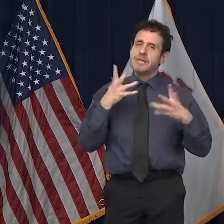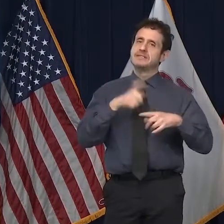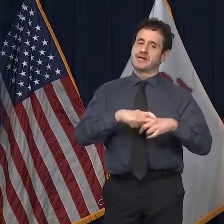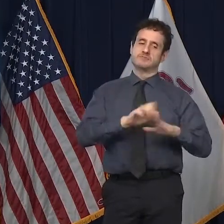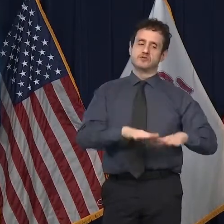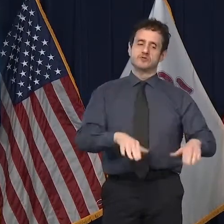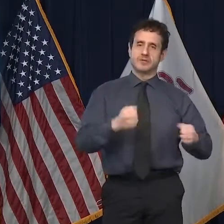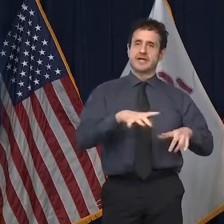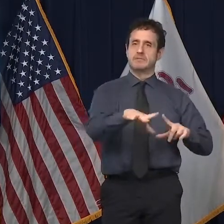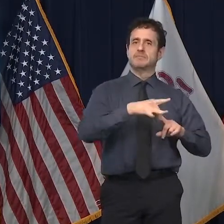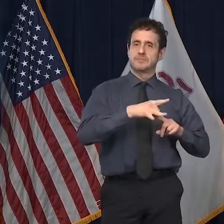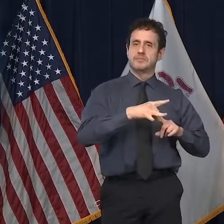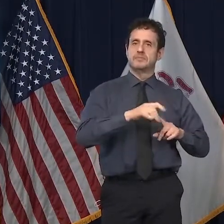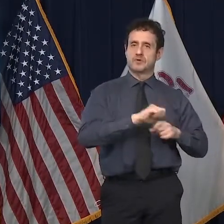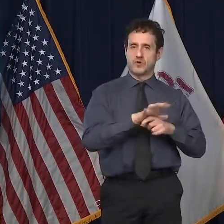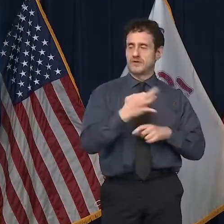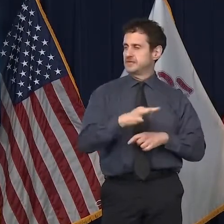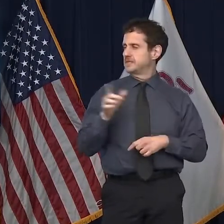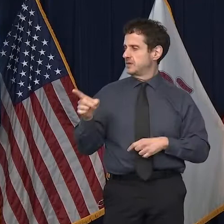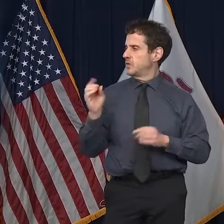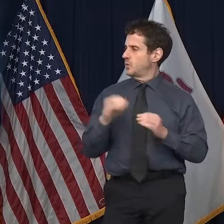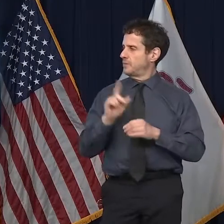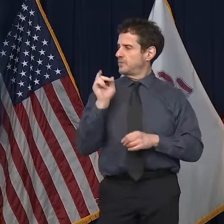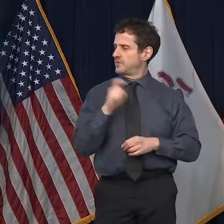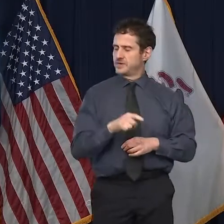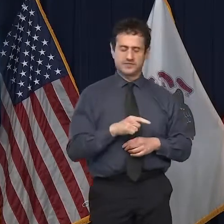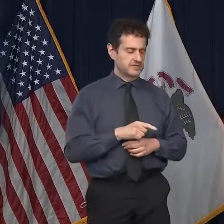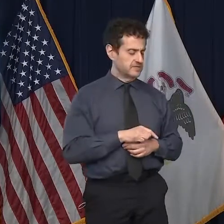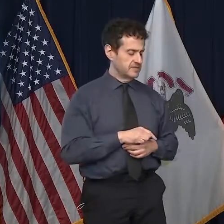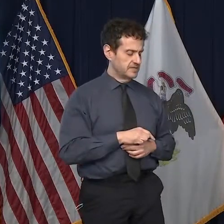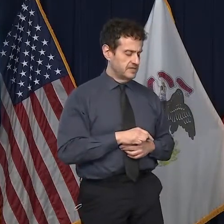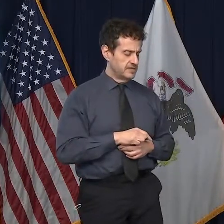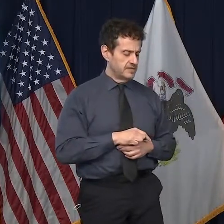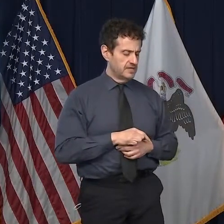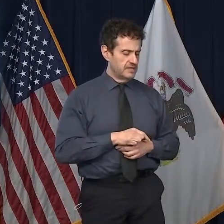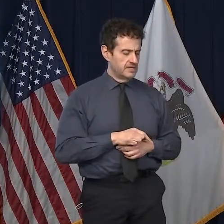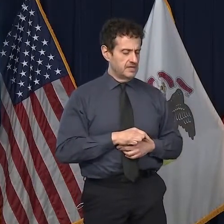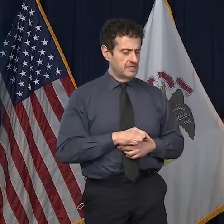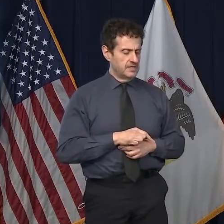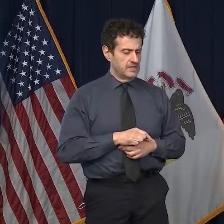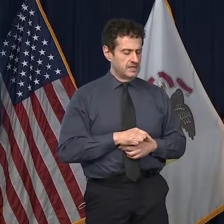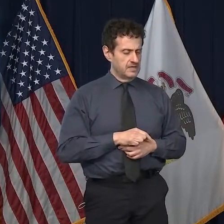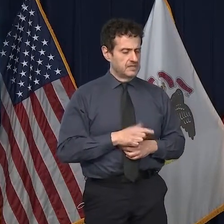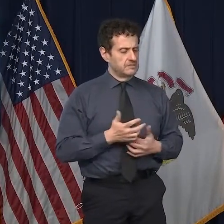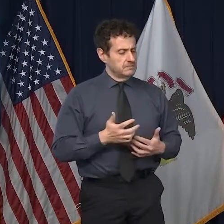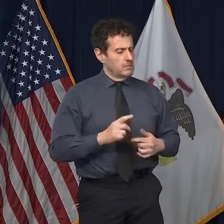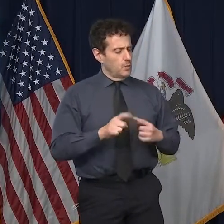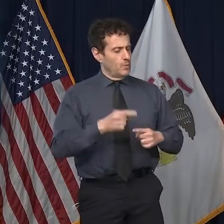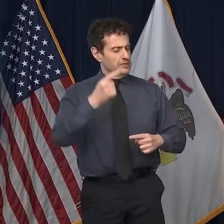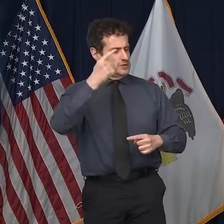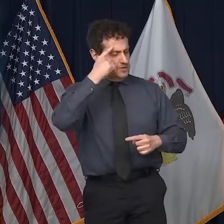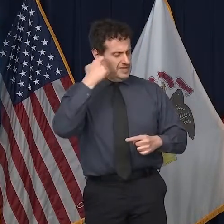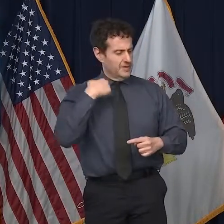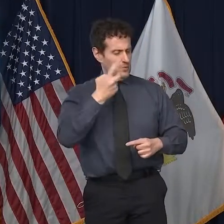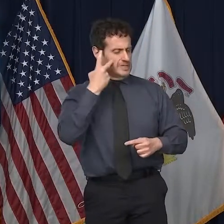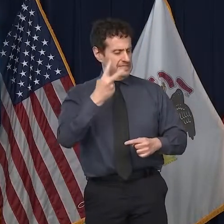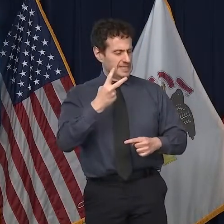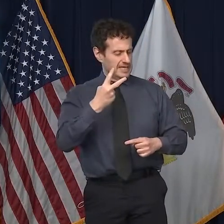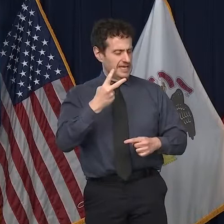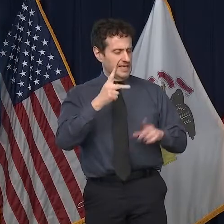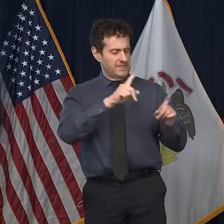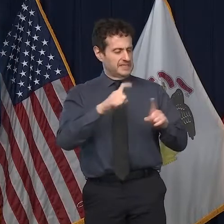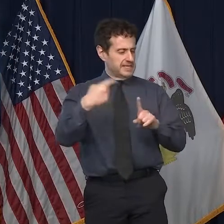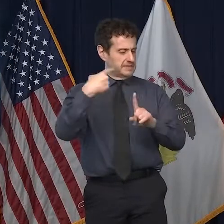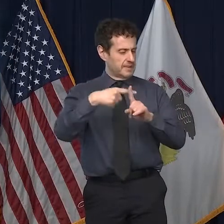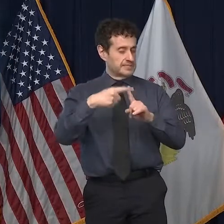you from Chris at NBC. He's wondering how soon we could start to see the positivity rates decline because